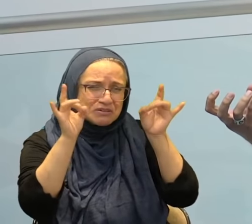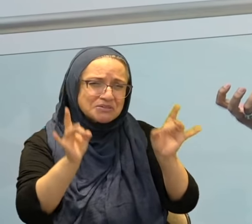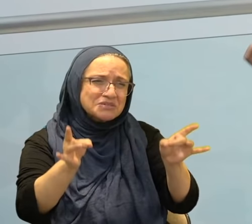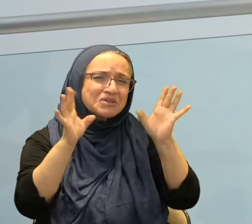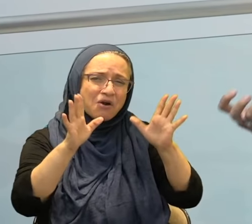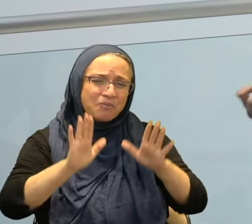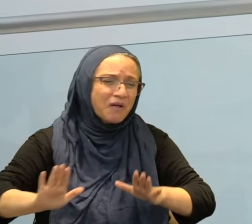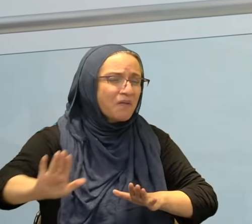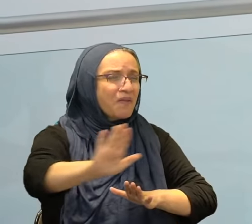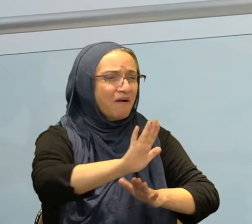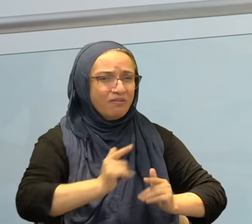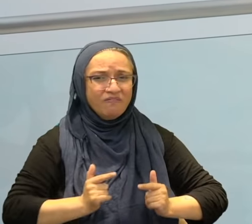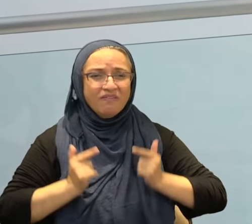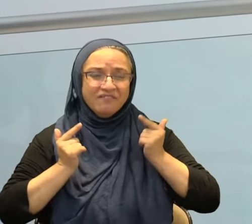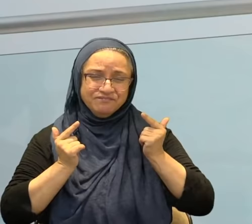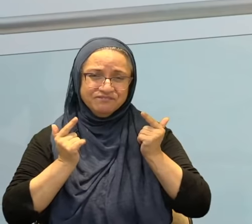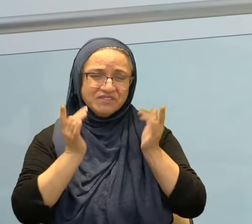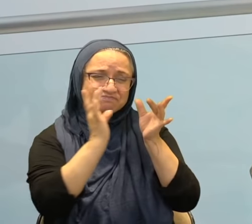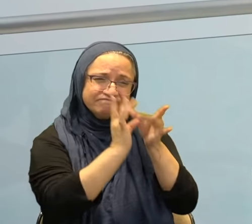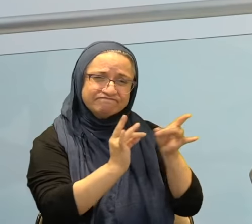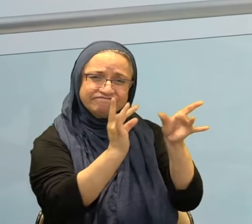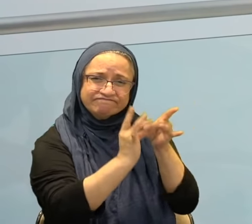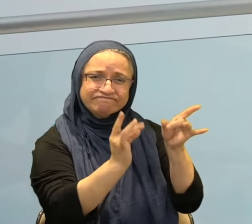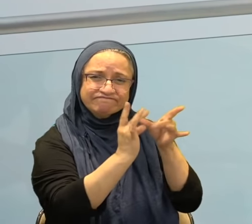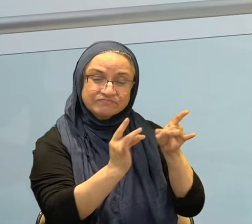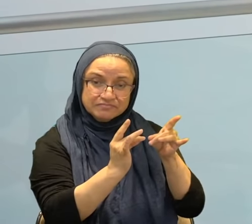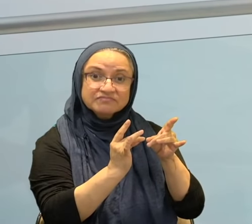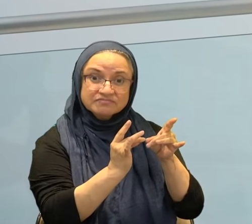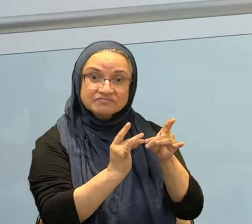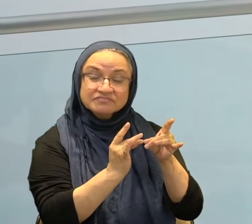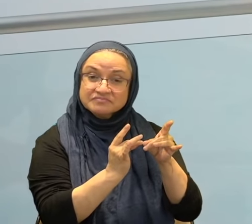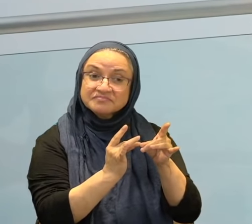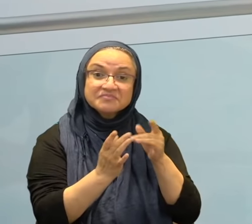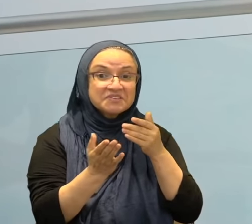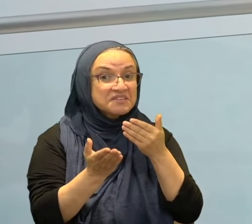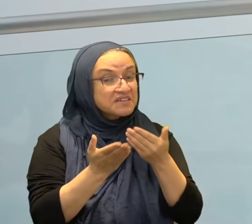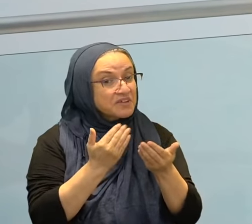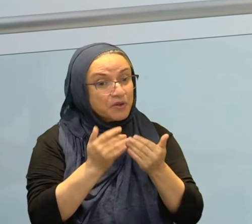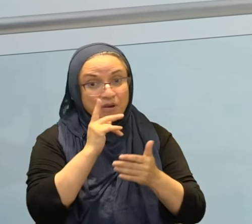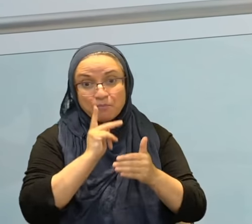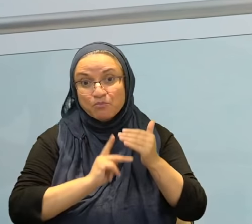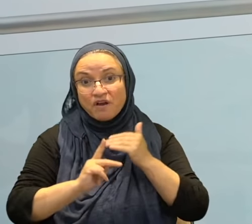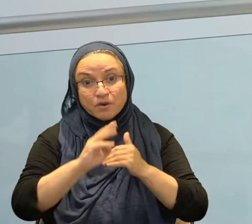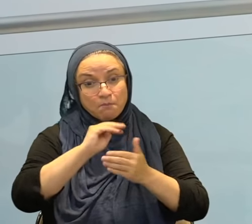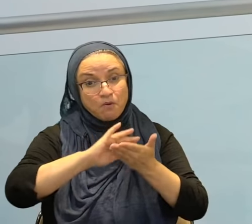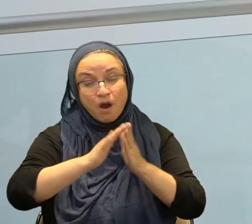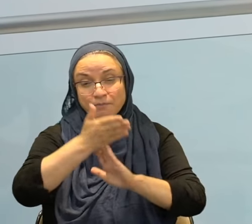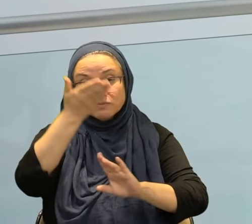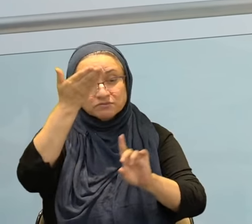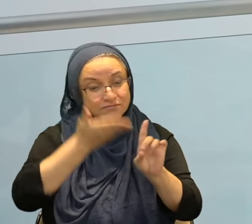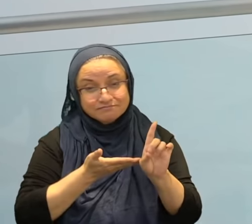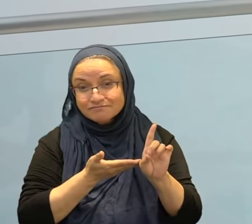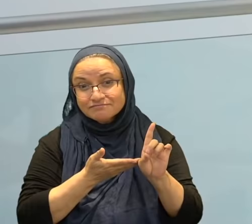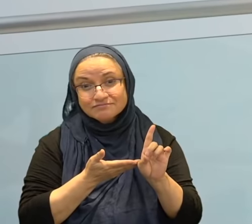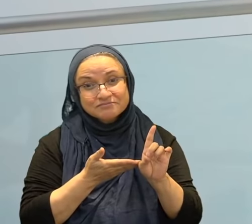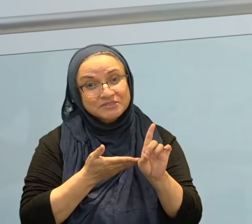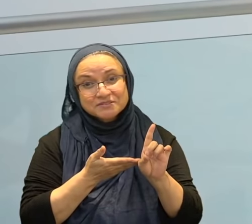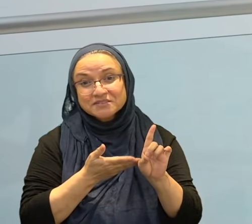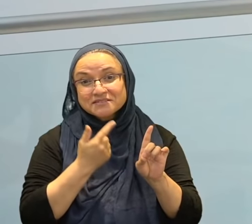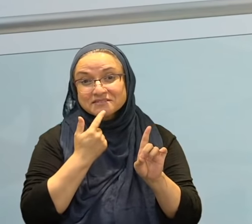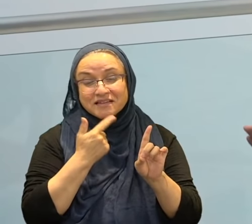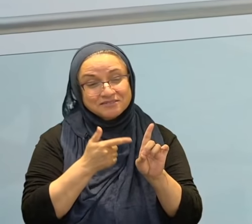alaihi wasallam who was always a source of comfort to her even the prophet sallall alaihi wasallam was withheld from comforting her in those moments